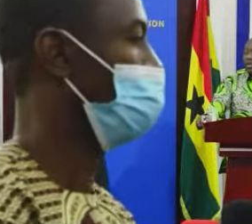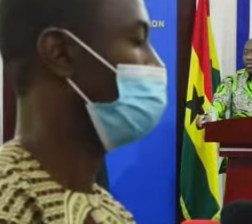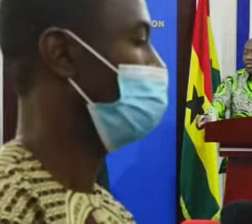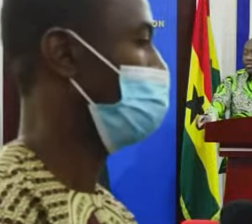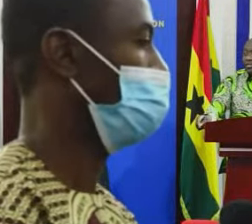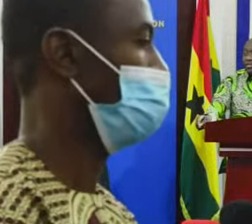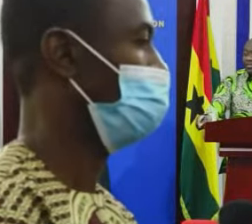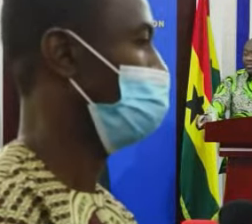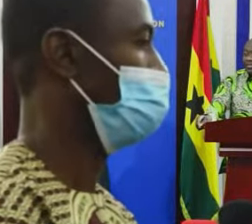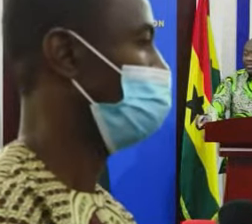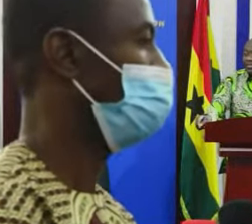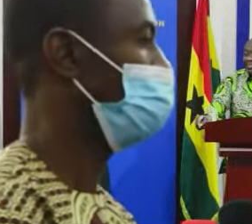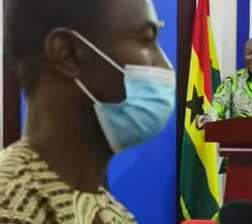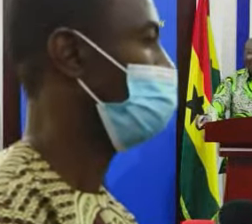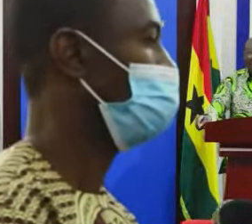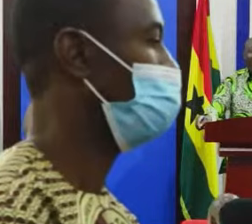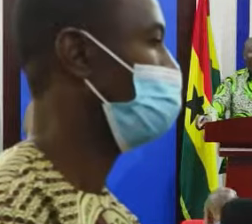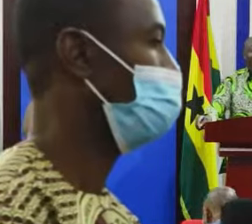for a while.